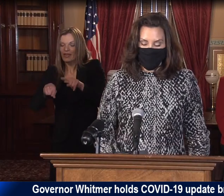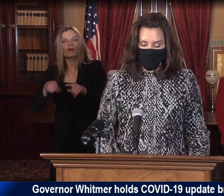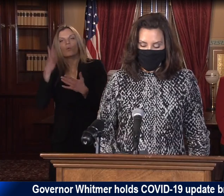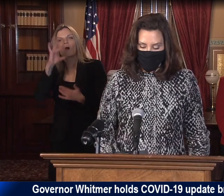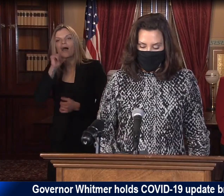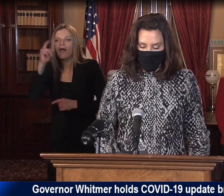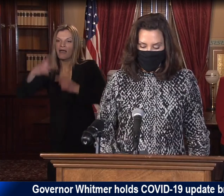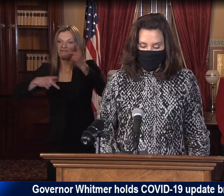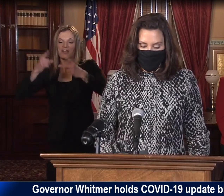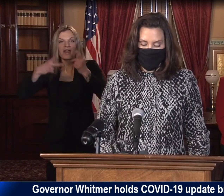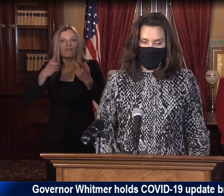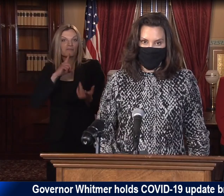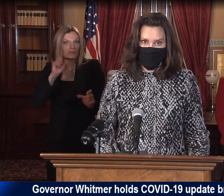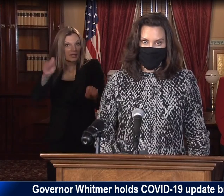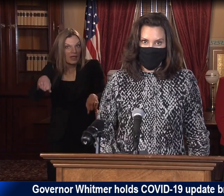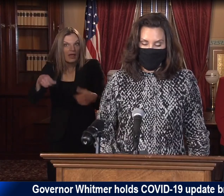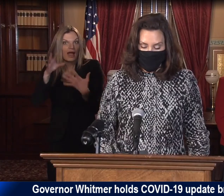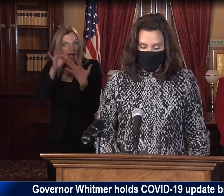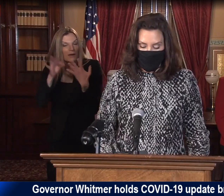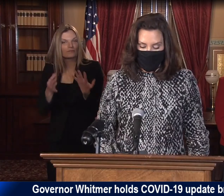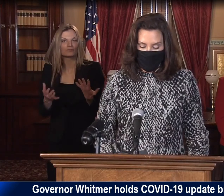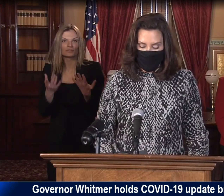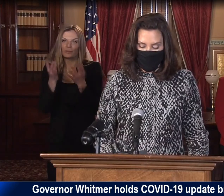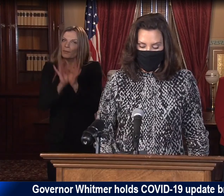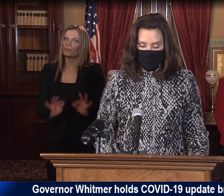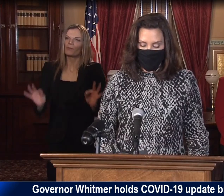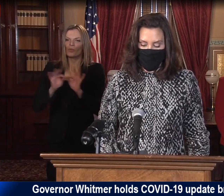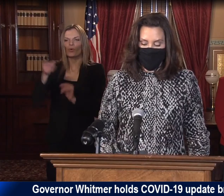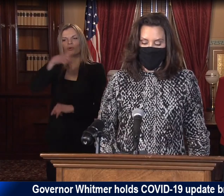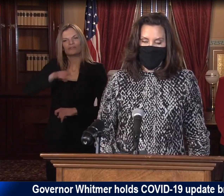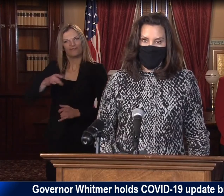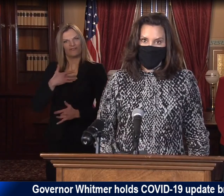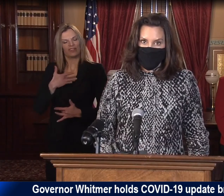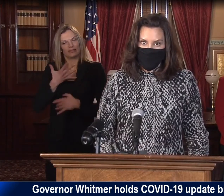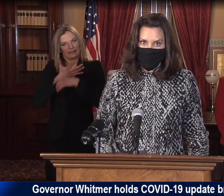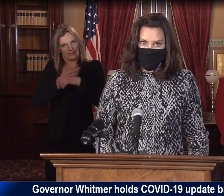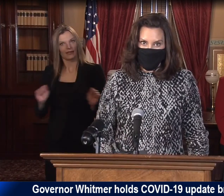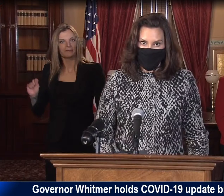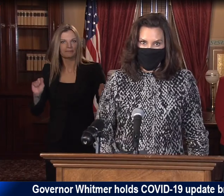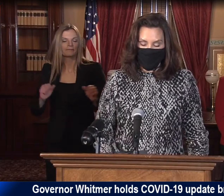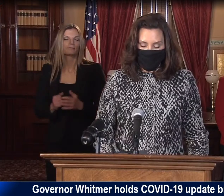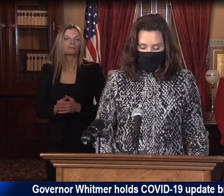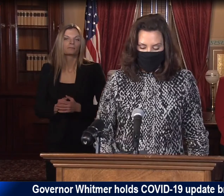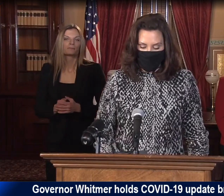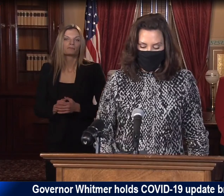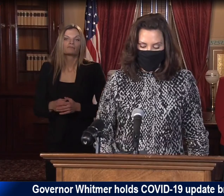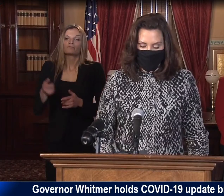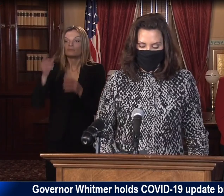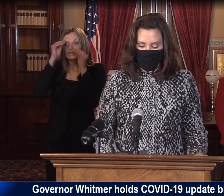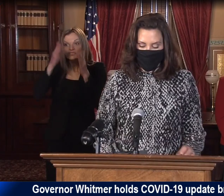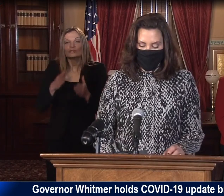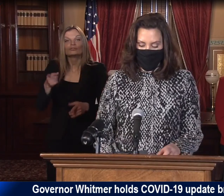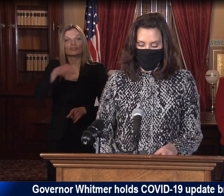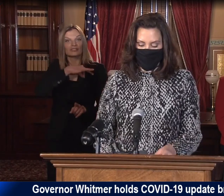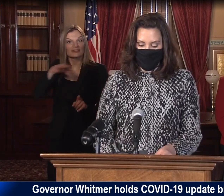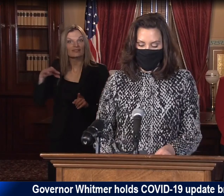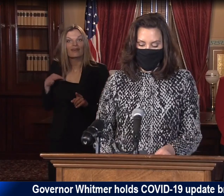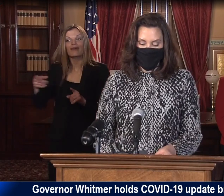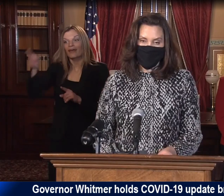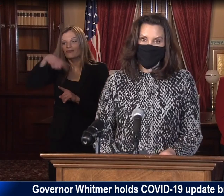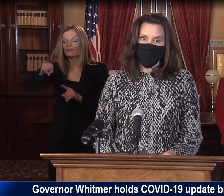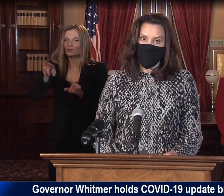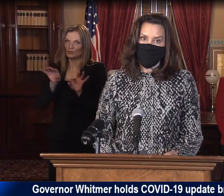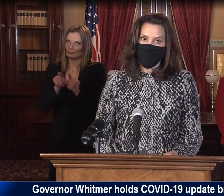deserves to know that their child will be safe and learning in the classroom. Every educator and every member of our school support